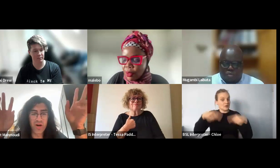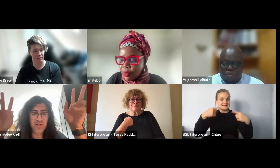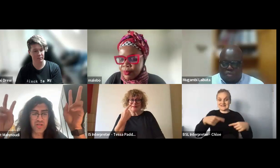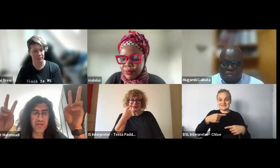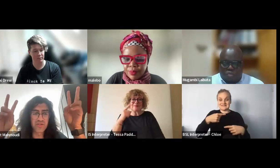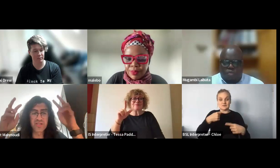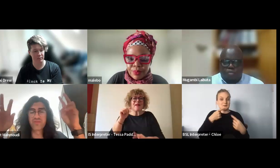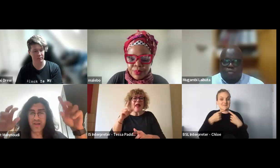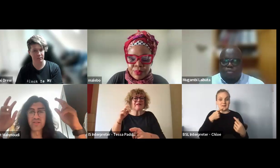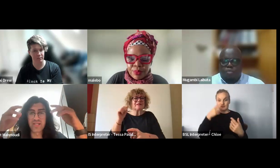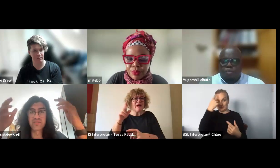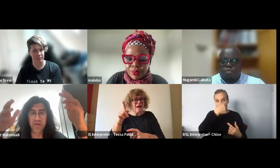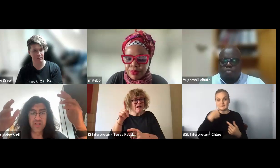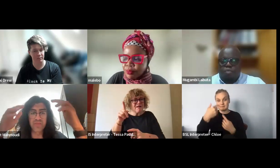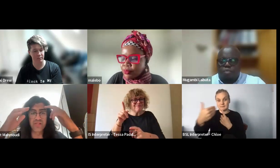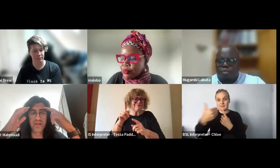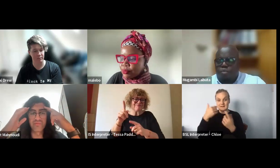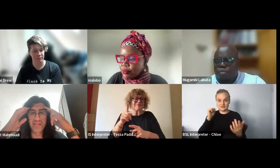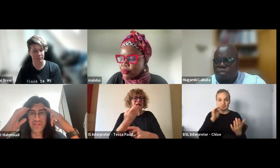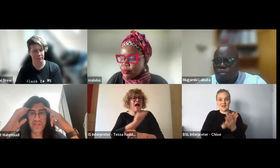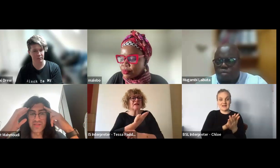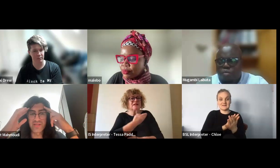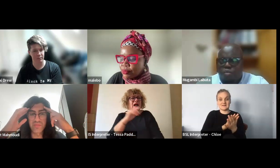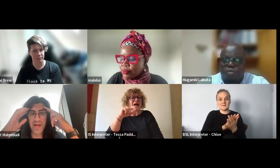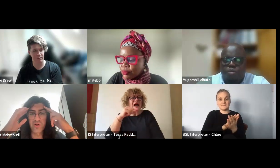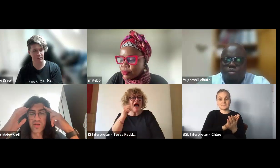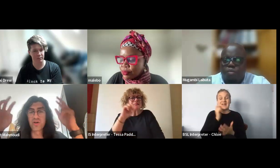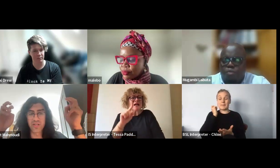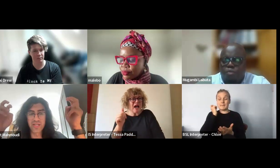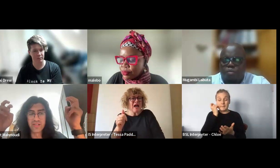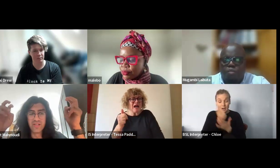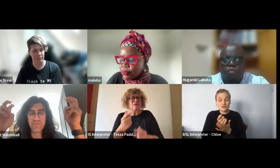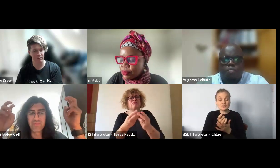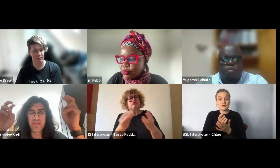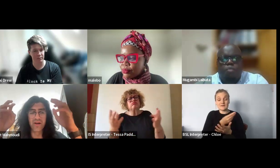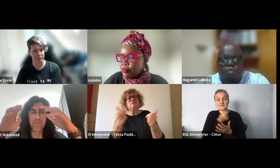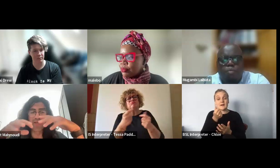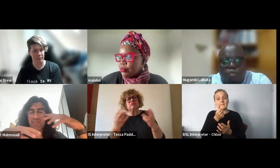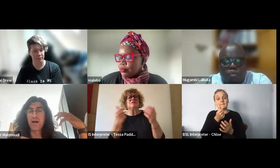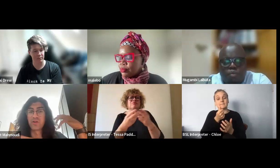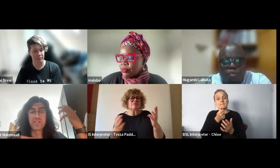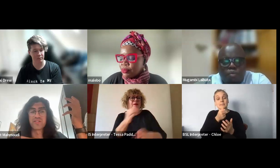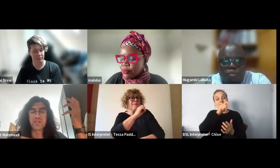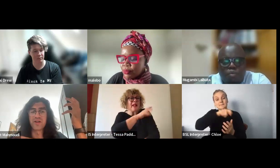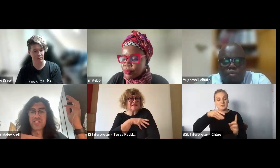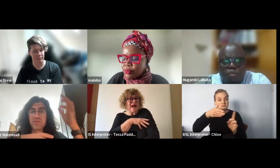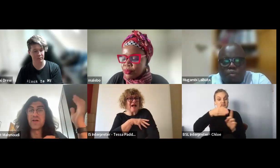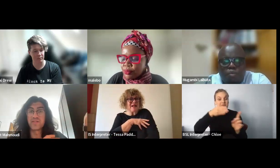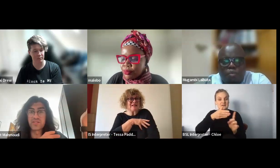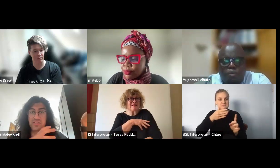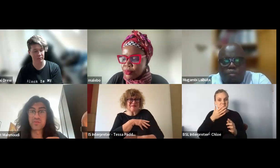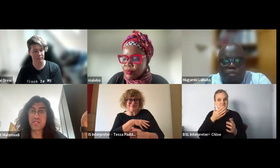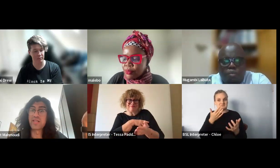AI wash and justify the collective punishment of Palestinians as somehow targeted, as somehow contingent on